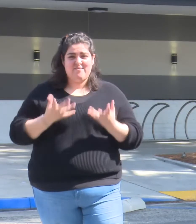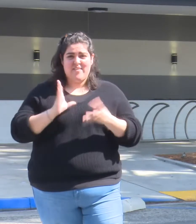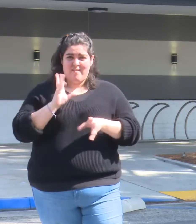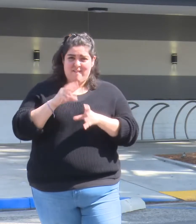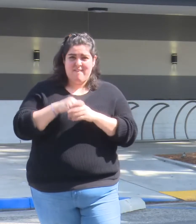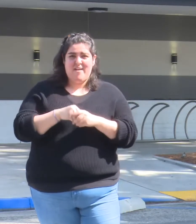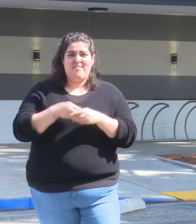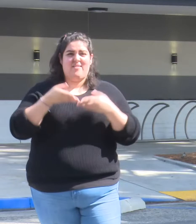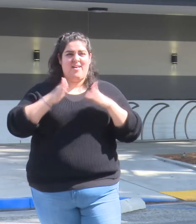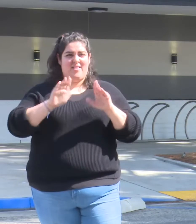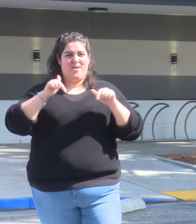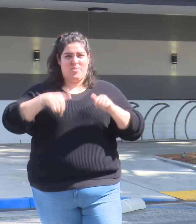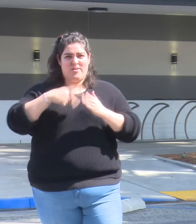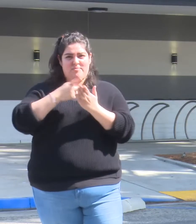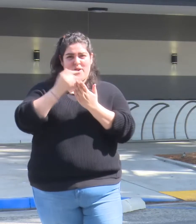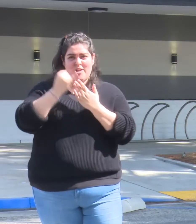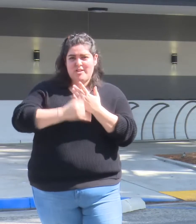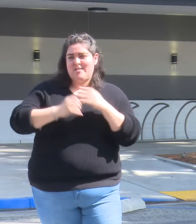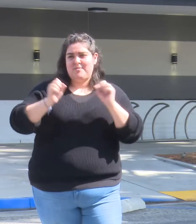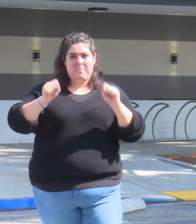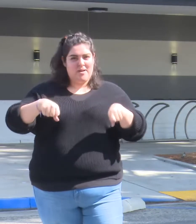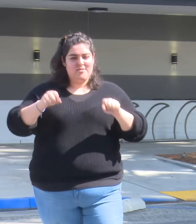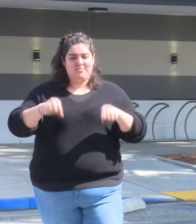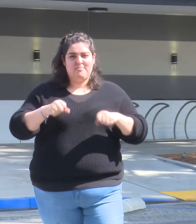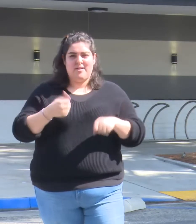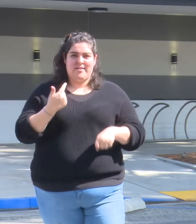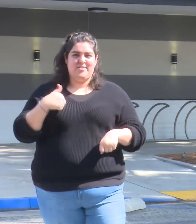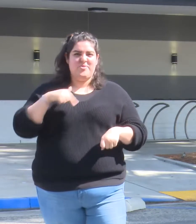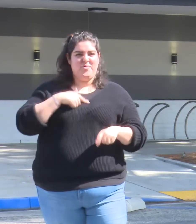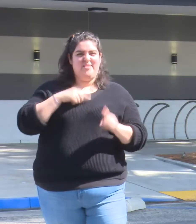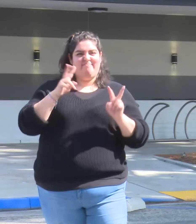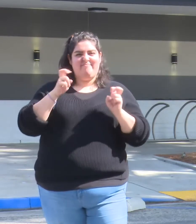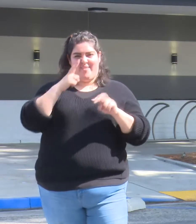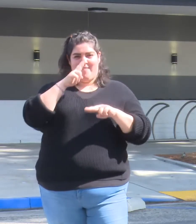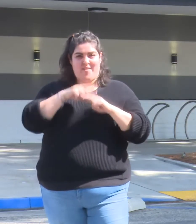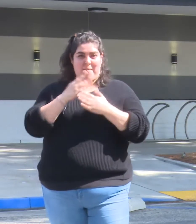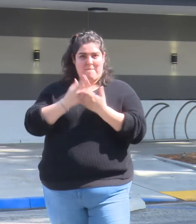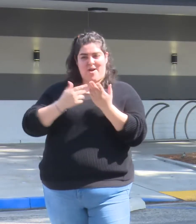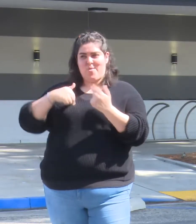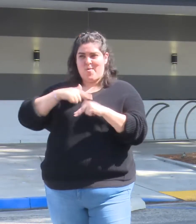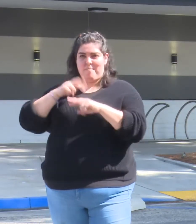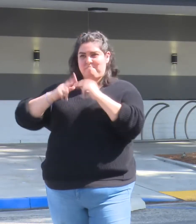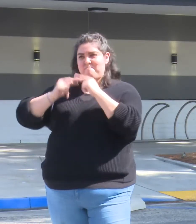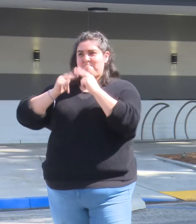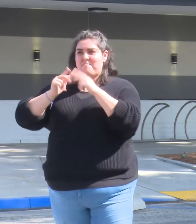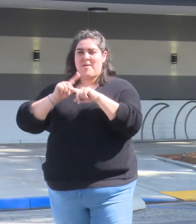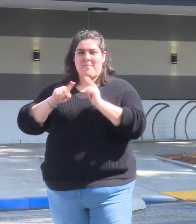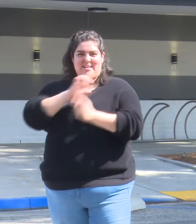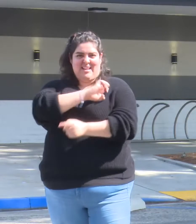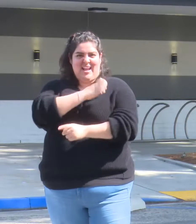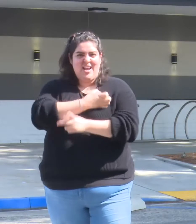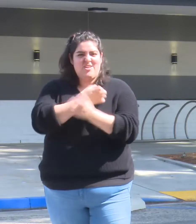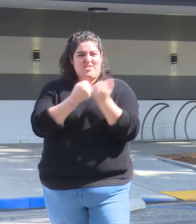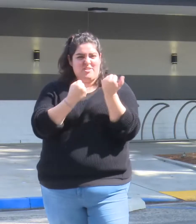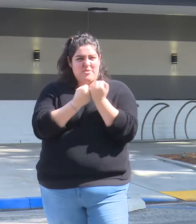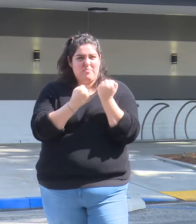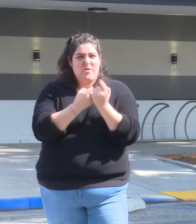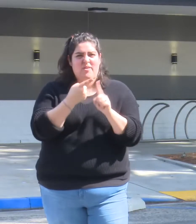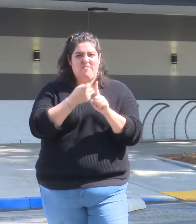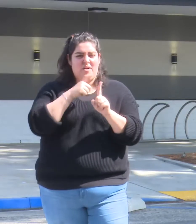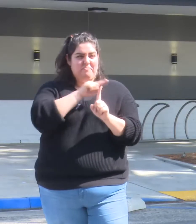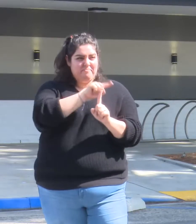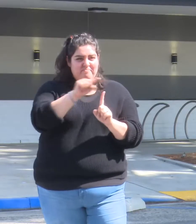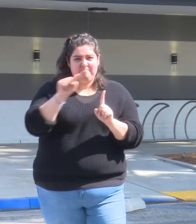have allowed this project to be possible. We do the fun part, we get to build it, but it's all the energy, all the support that